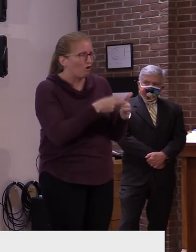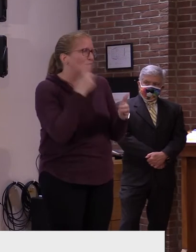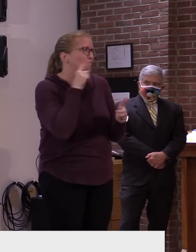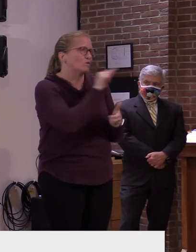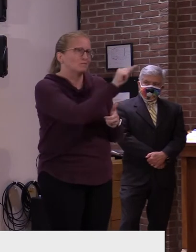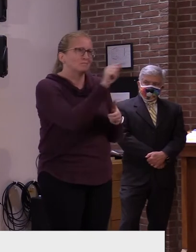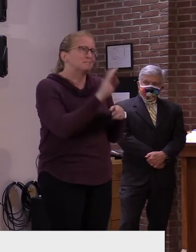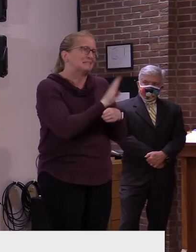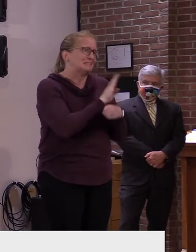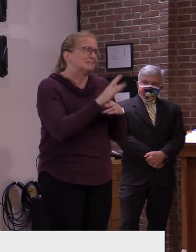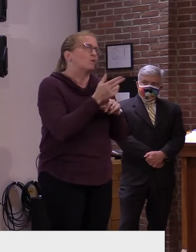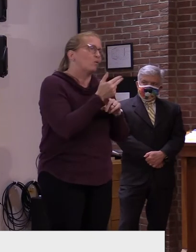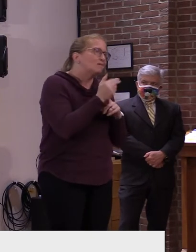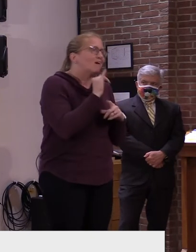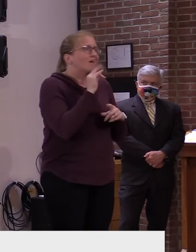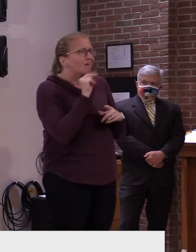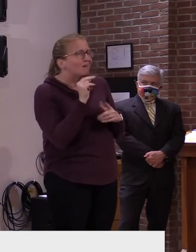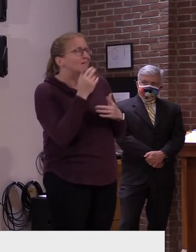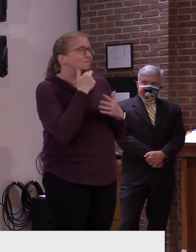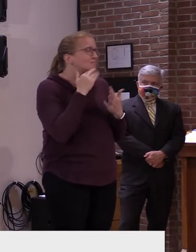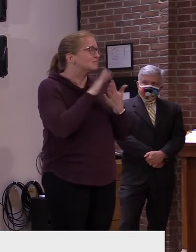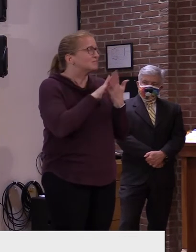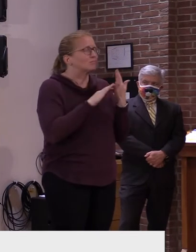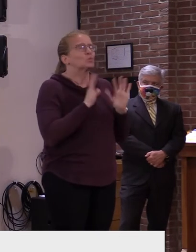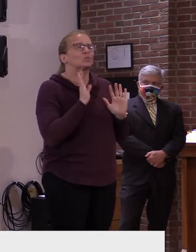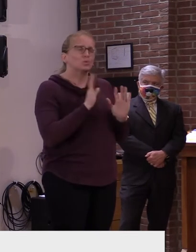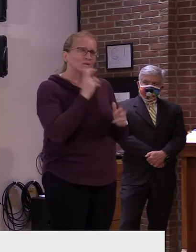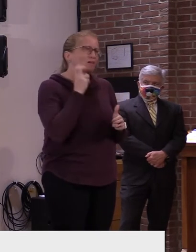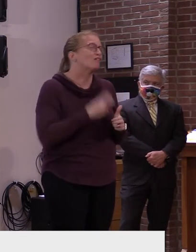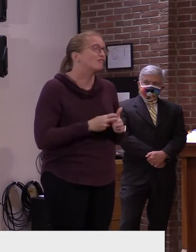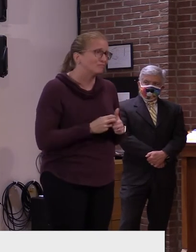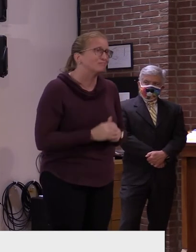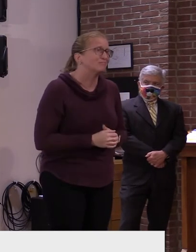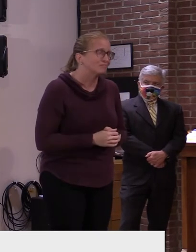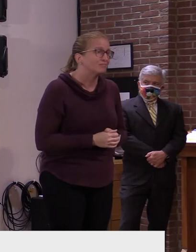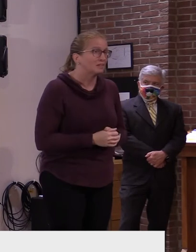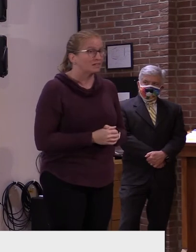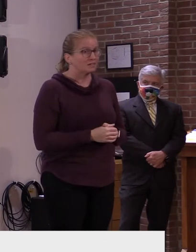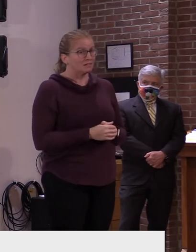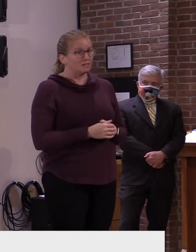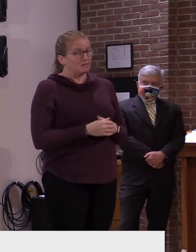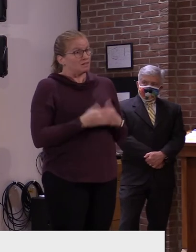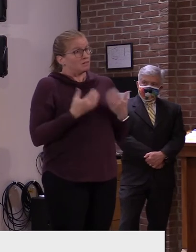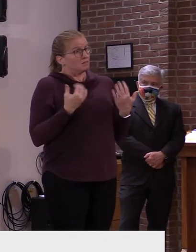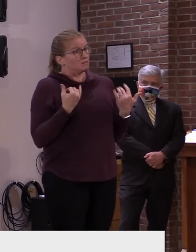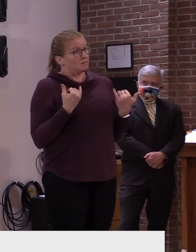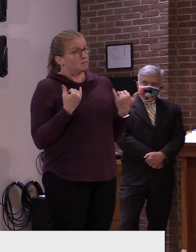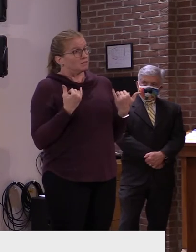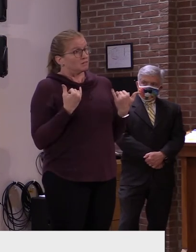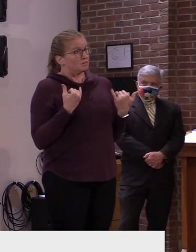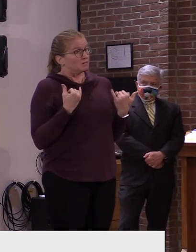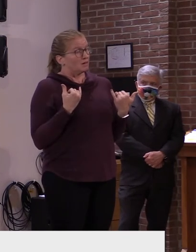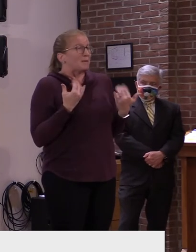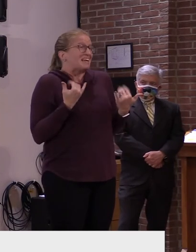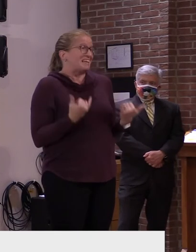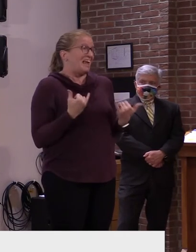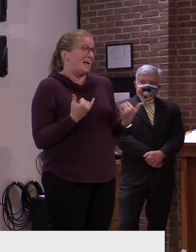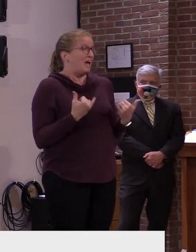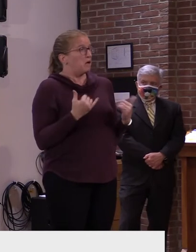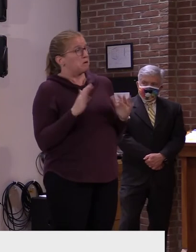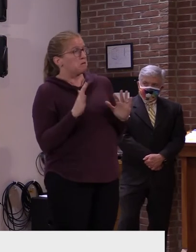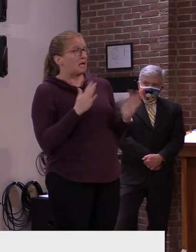we think about you know we're right here in the uh you know the slow point in terms of uh the hospitality